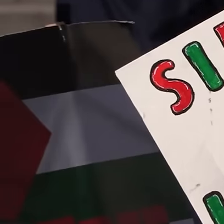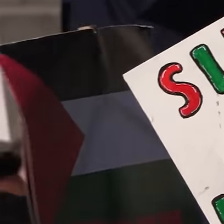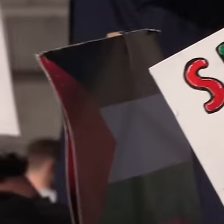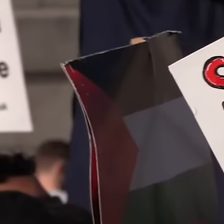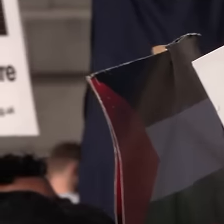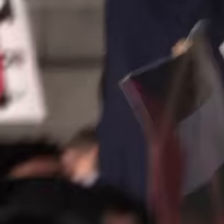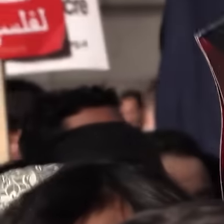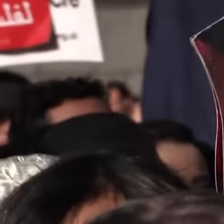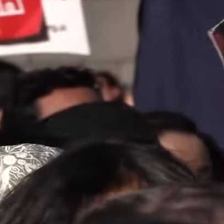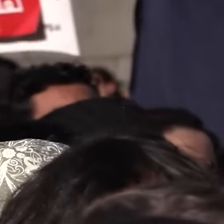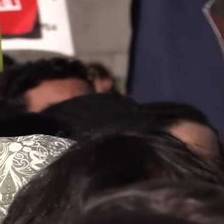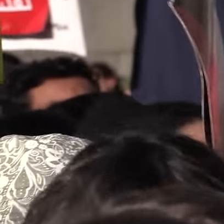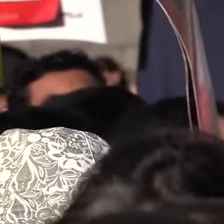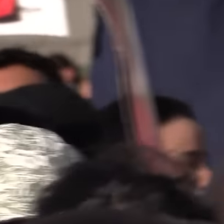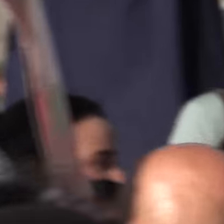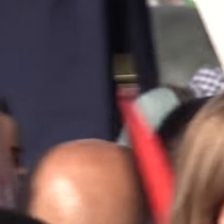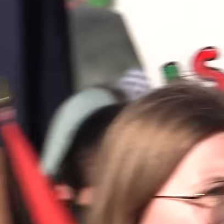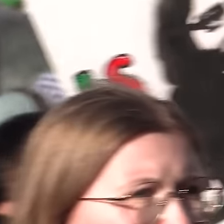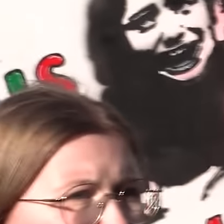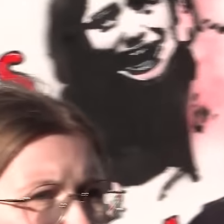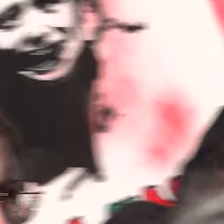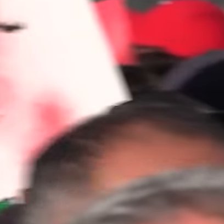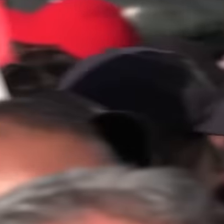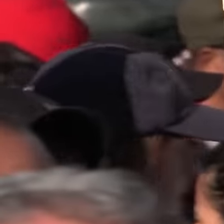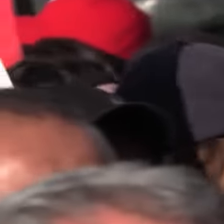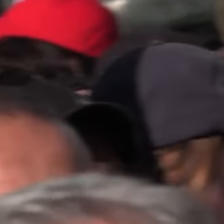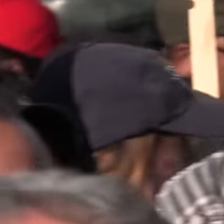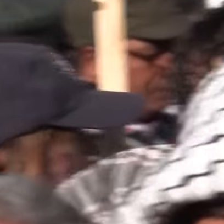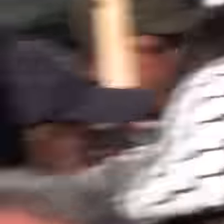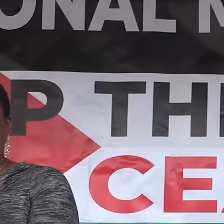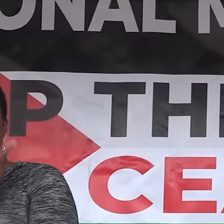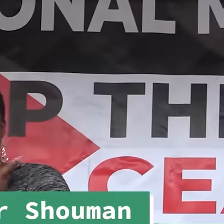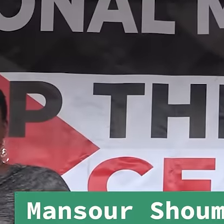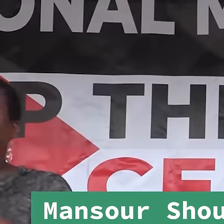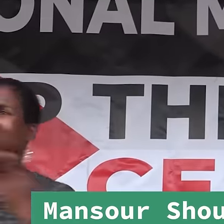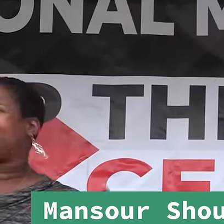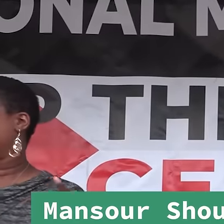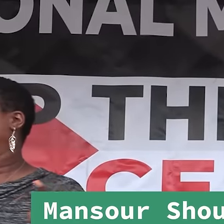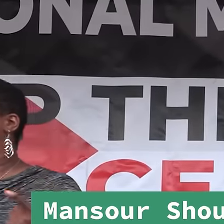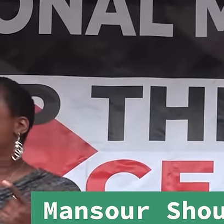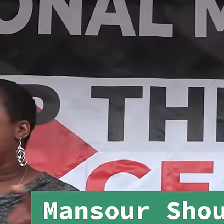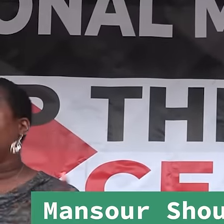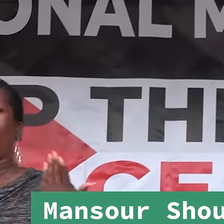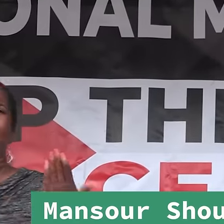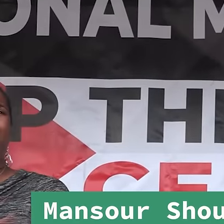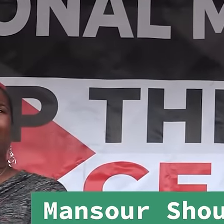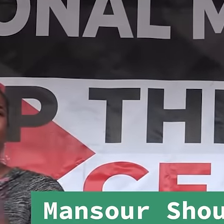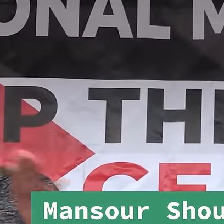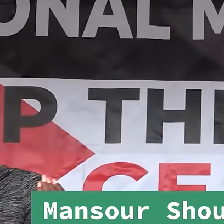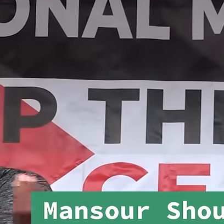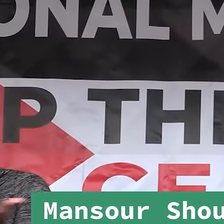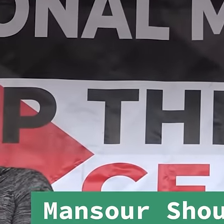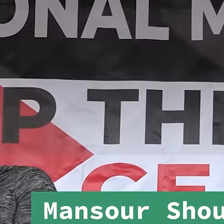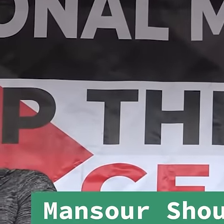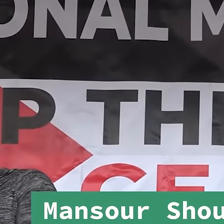On behalf of 2.3 million Palestinians now in Gaza, they send you their most warmest welcome.